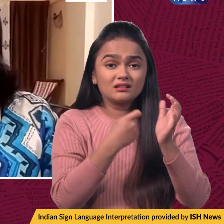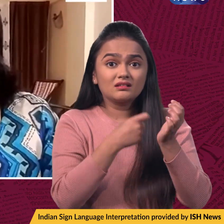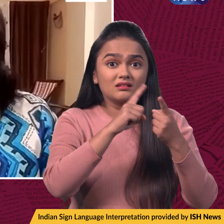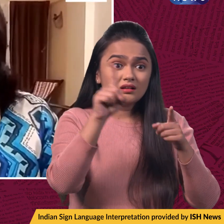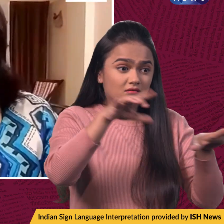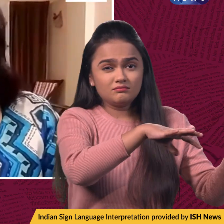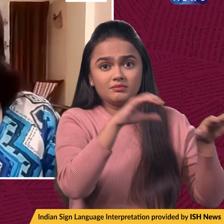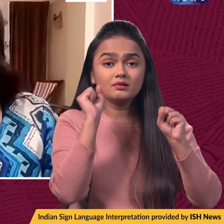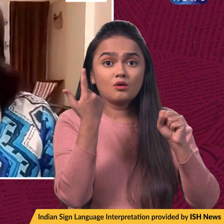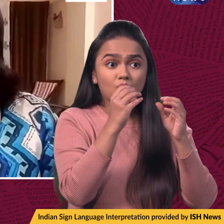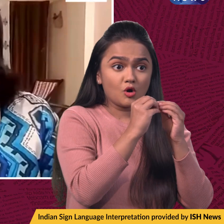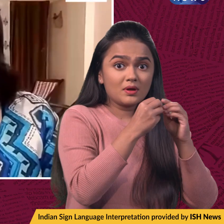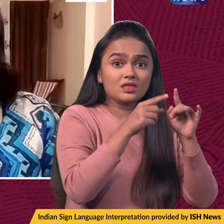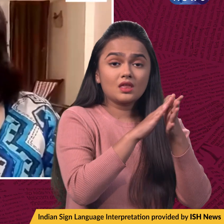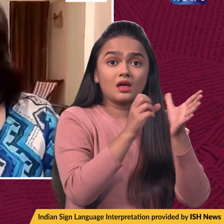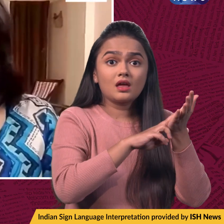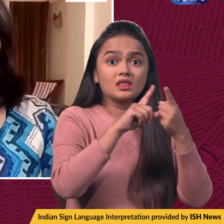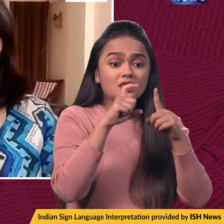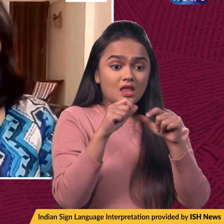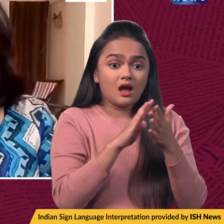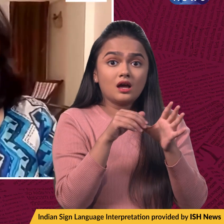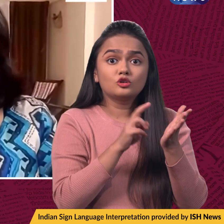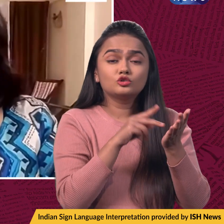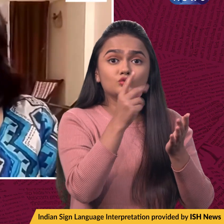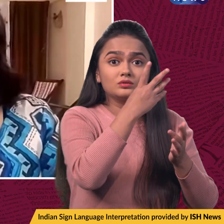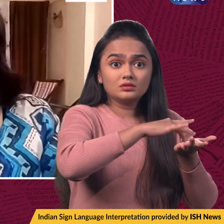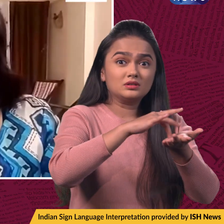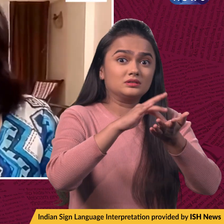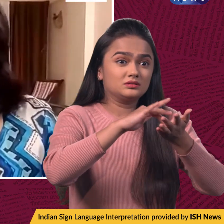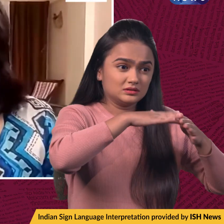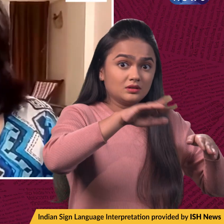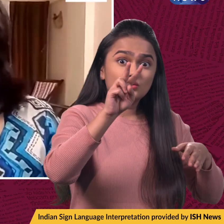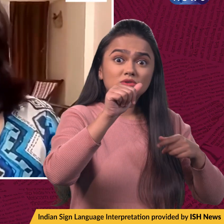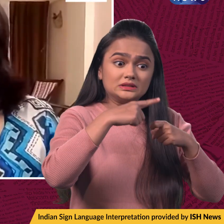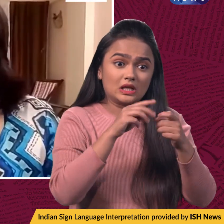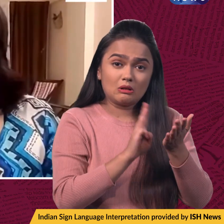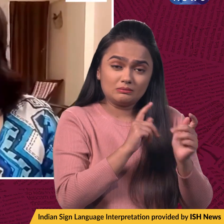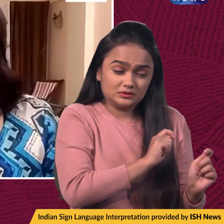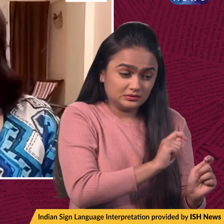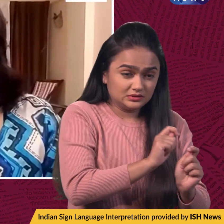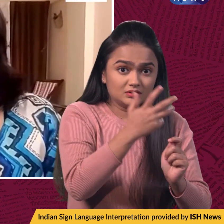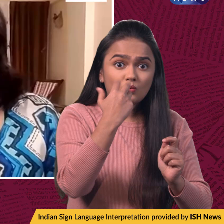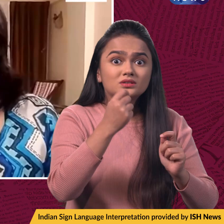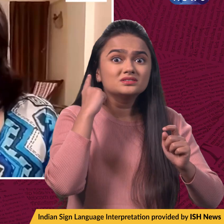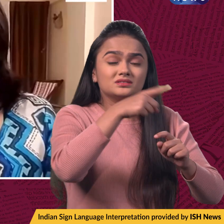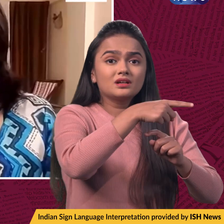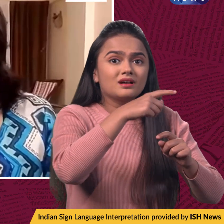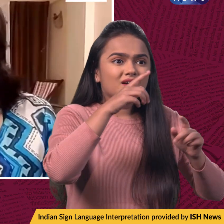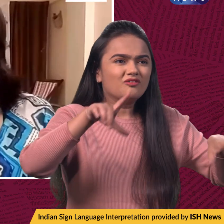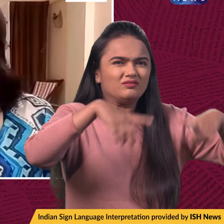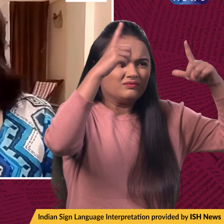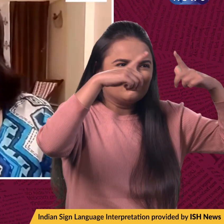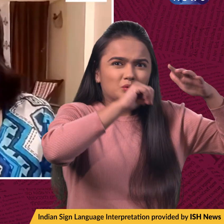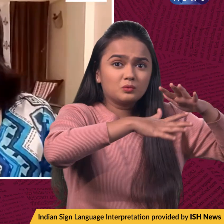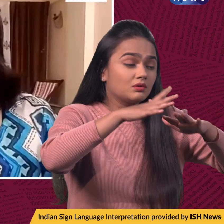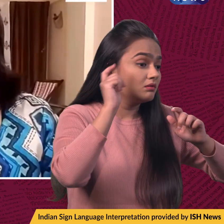forests across Mumbai, Thane, and Dahanu. Now, the officials have said that the 26-kilometer long broad gauge railway